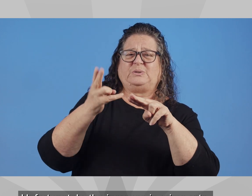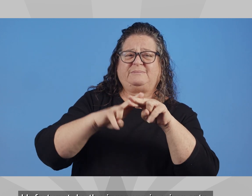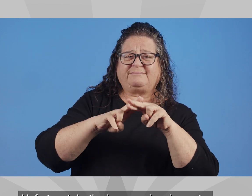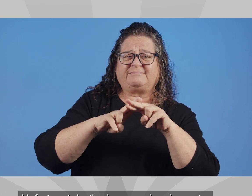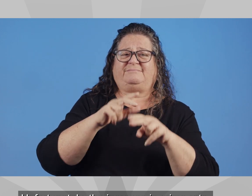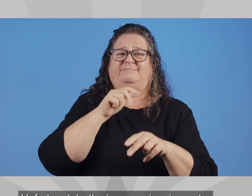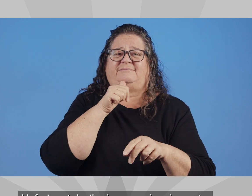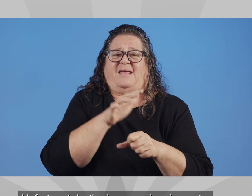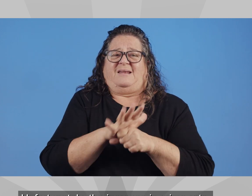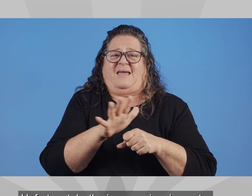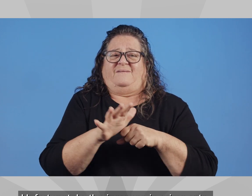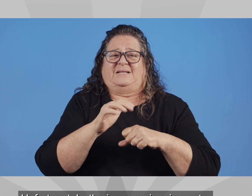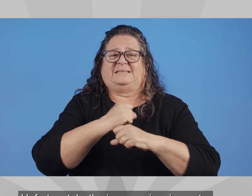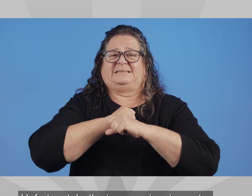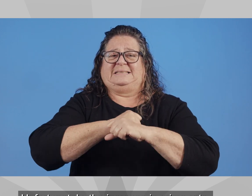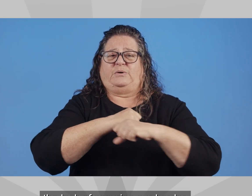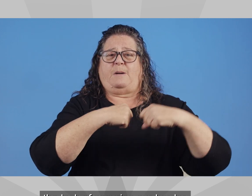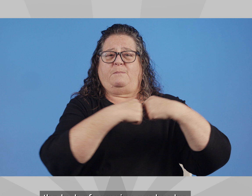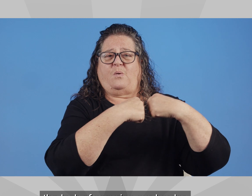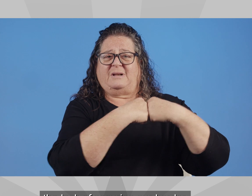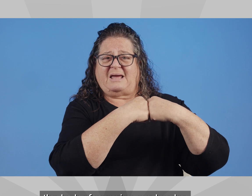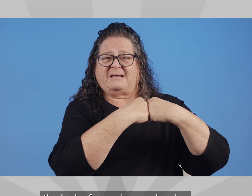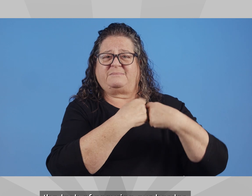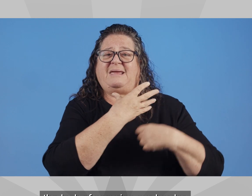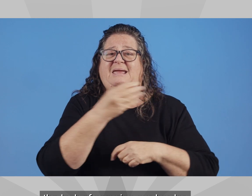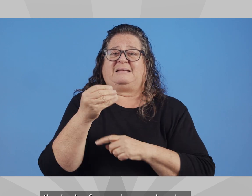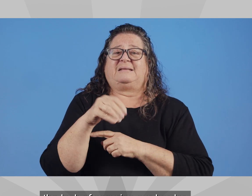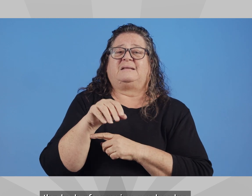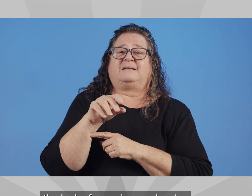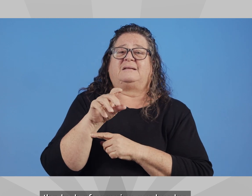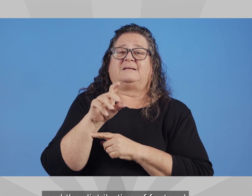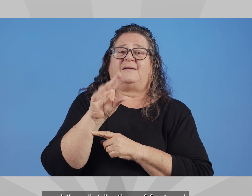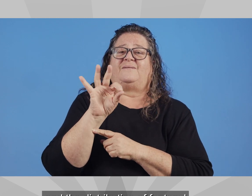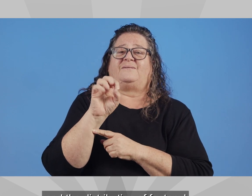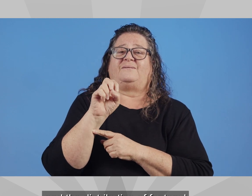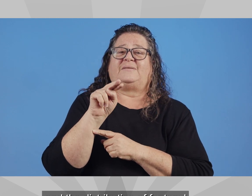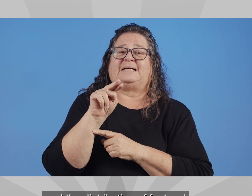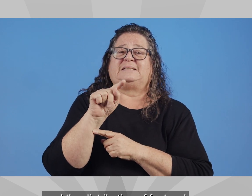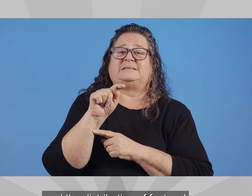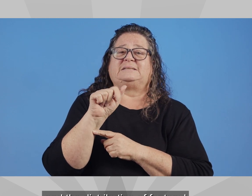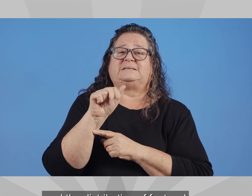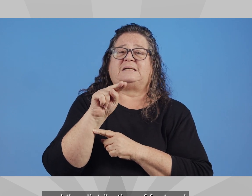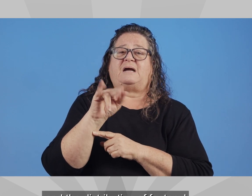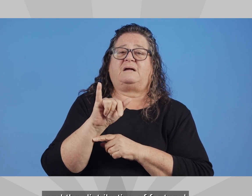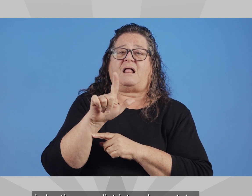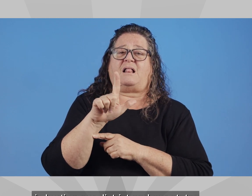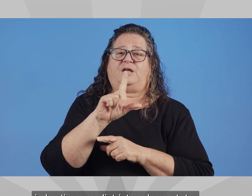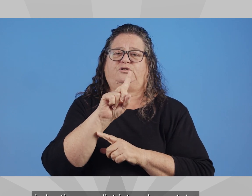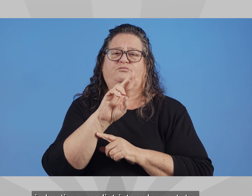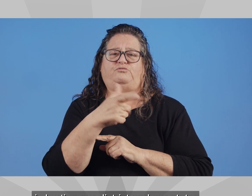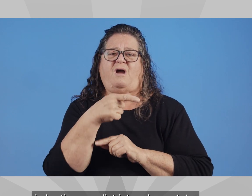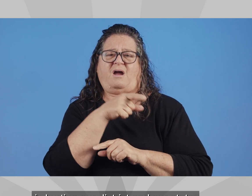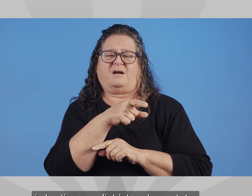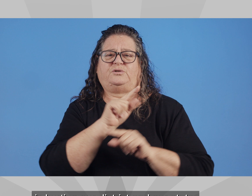Unfortunately, the increase in crime rate, the lack of securing our border, and the distribution of fentanyl is